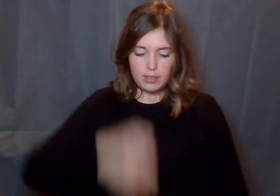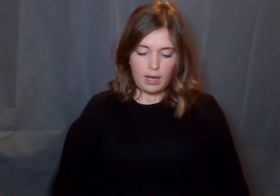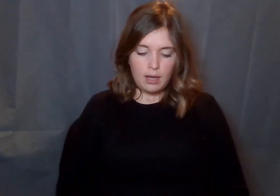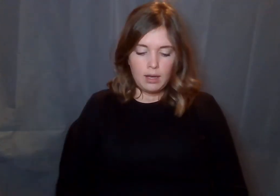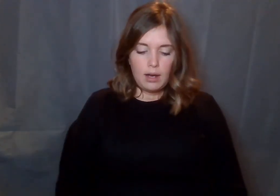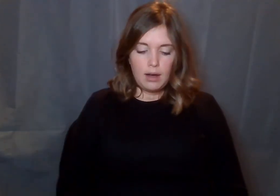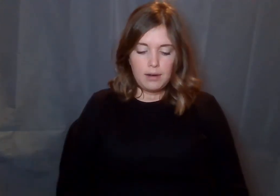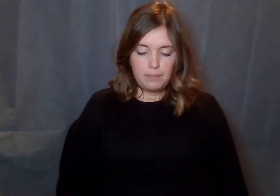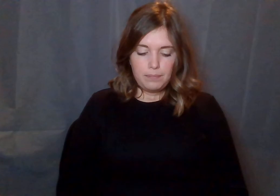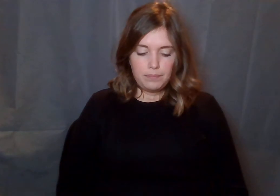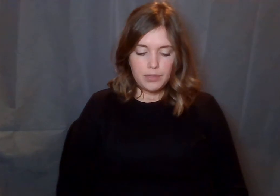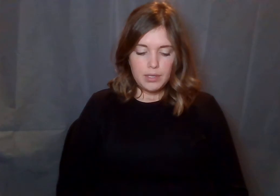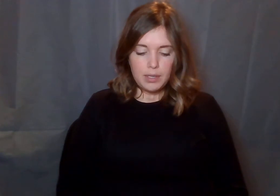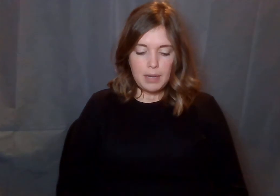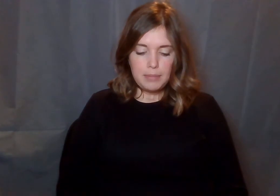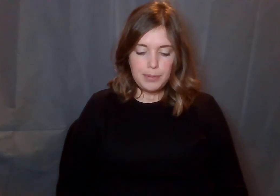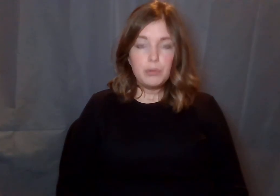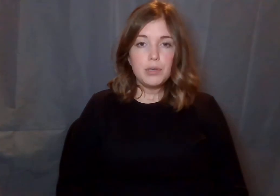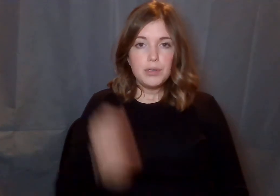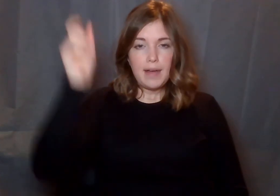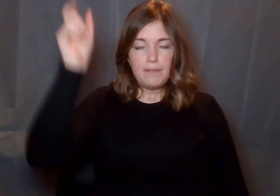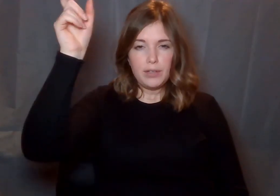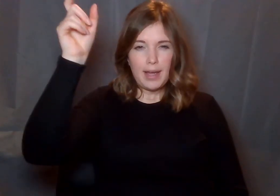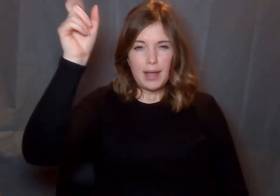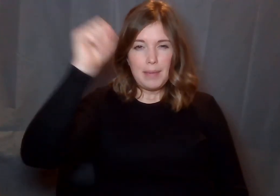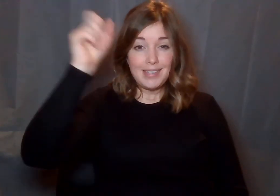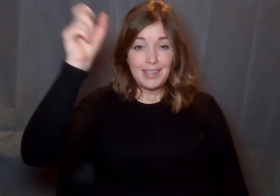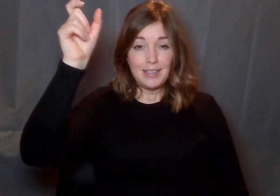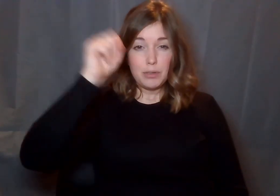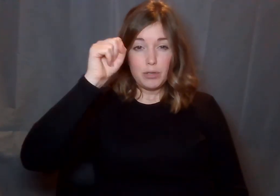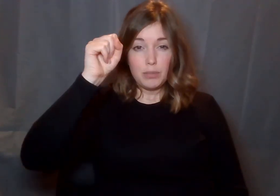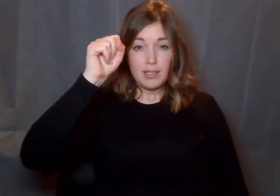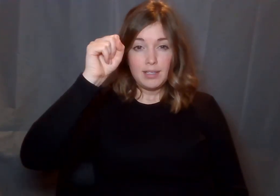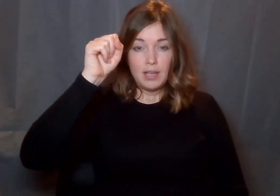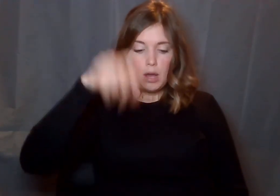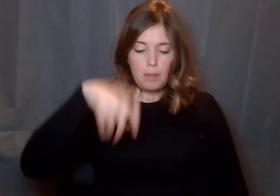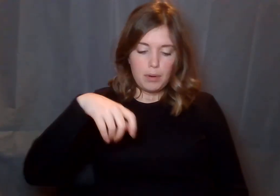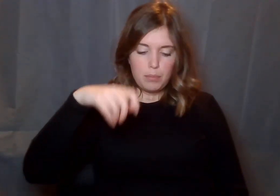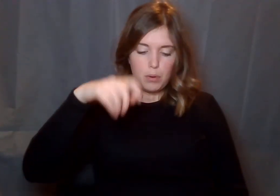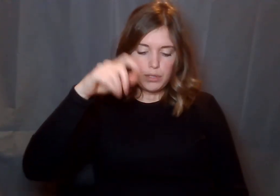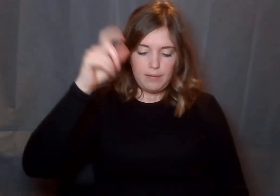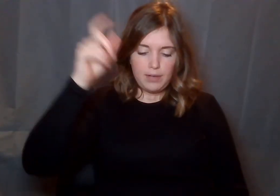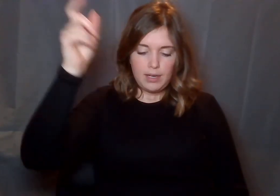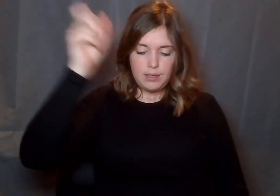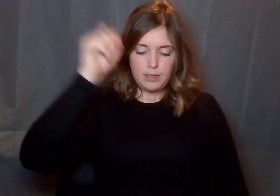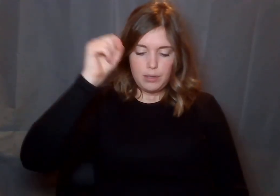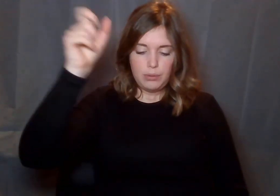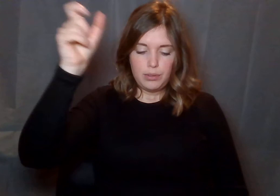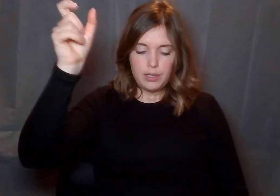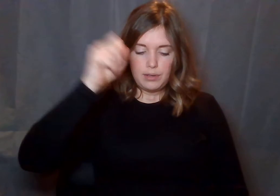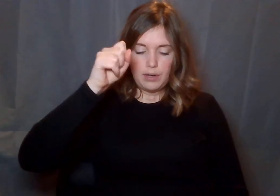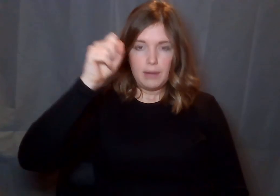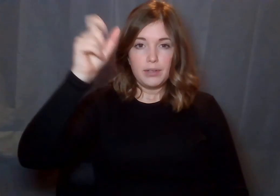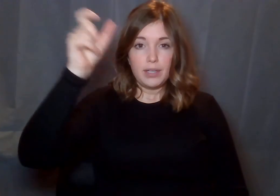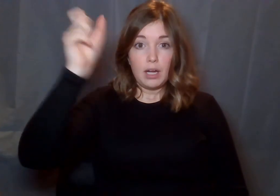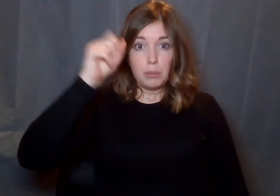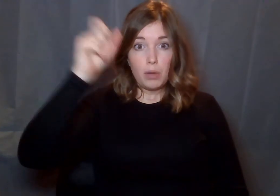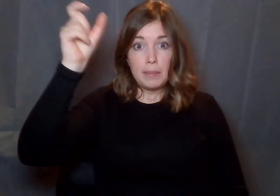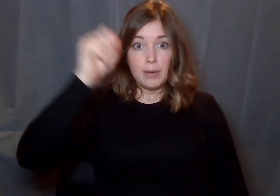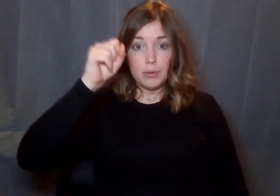like. Sometimes people will use that for like a magazine subscription, but most often it is used for like unemployment or